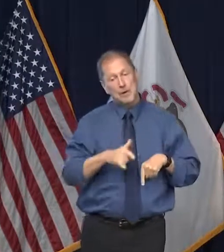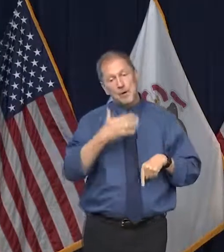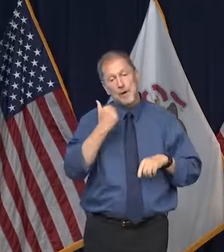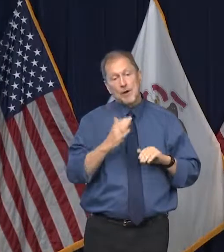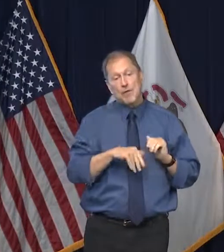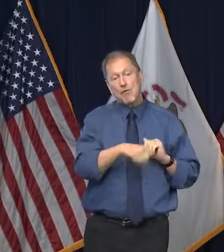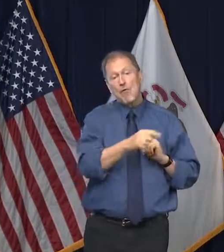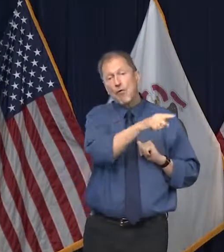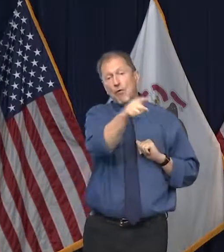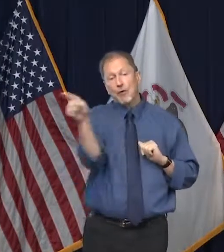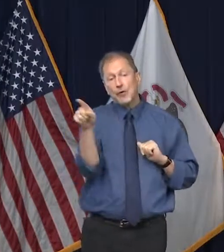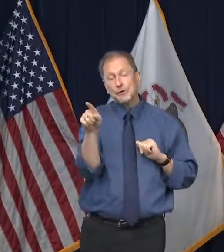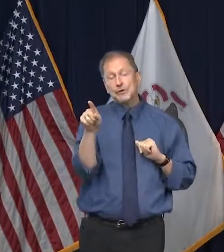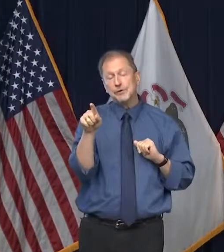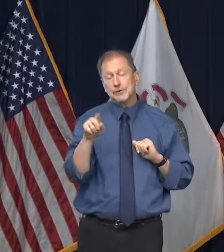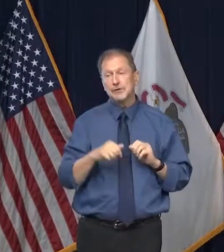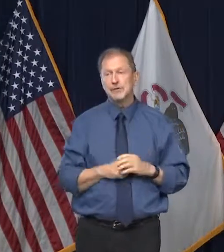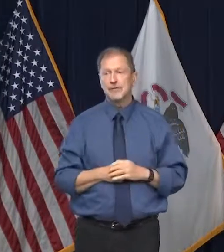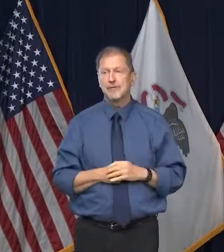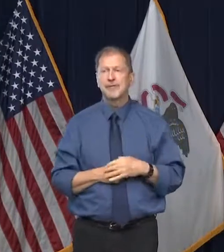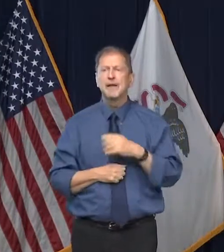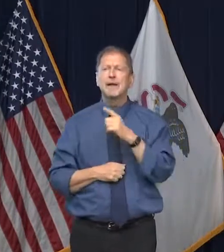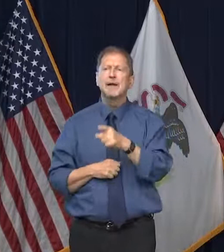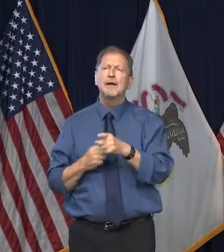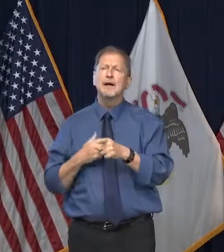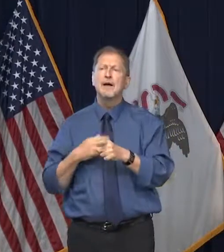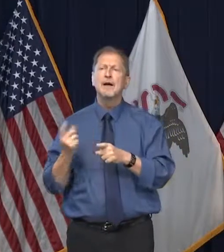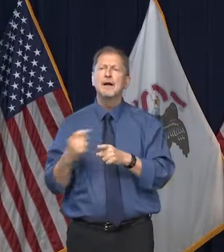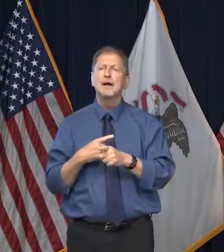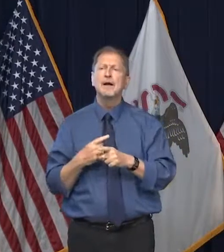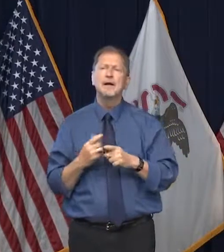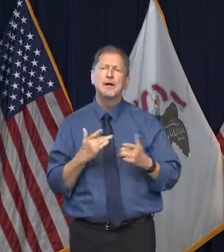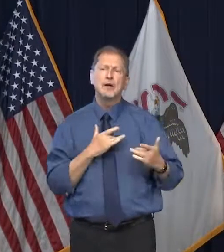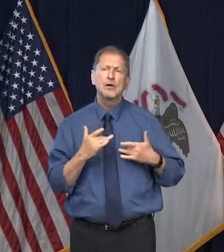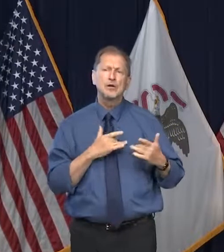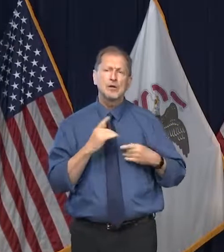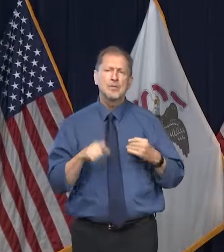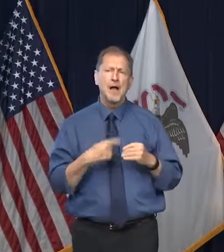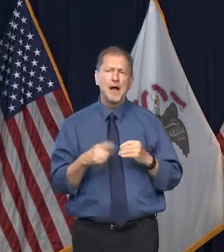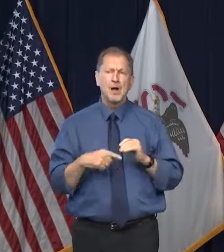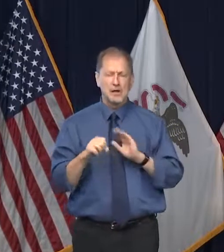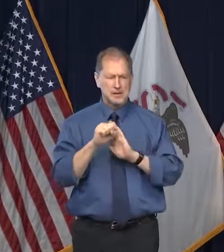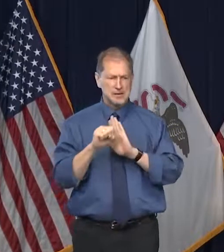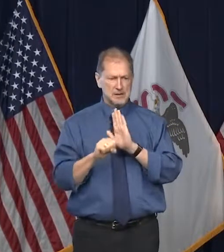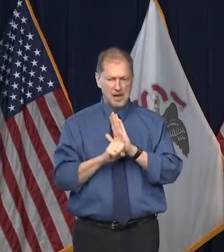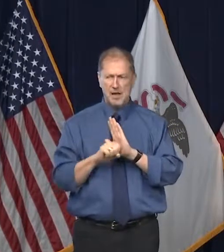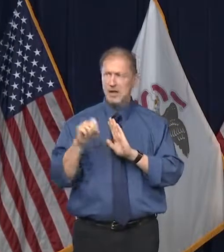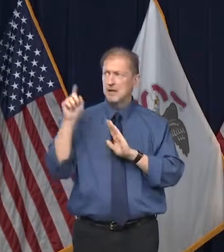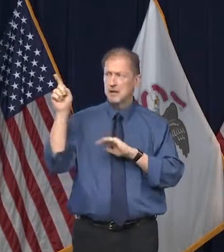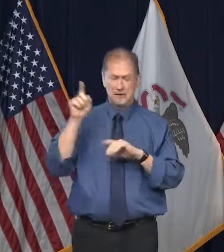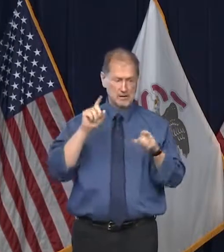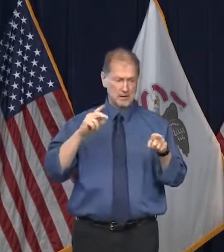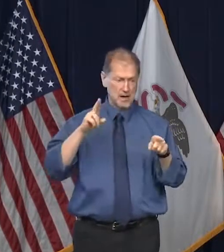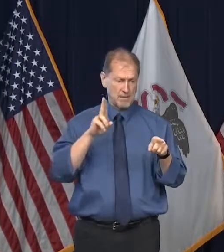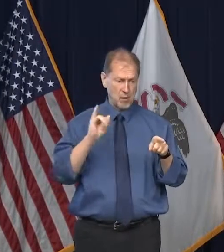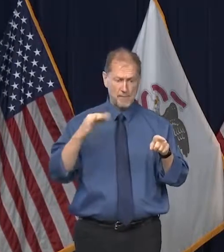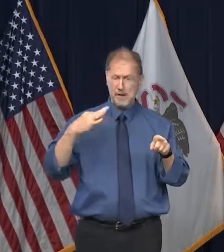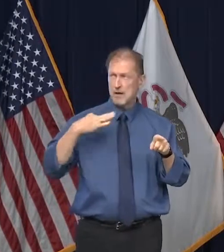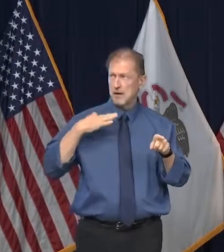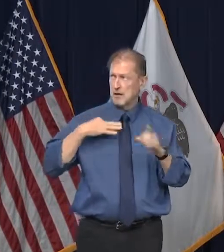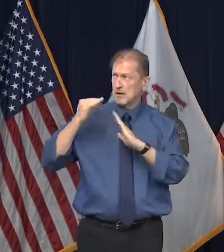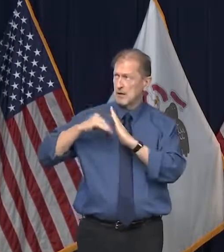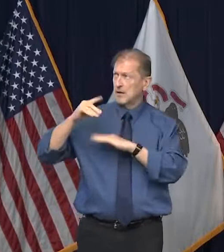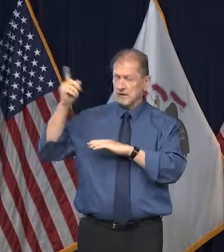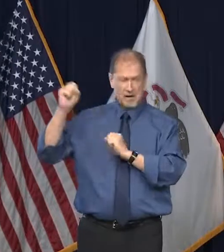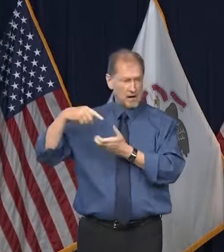position dealing with that than many others. And a quick follow-up, are Yeah. you concerned about the state's ability not to pay out the claims, but to pay for them? I mean,